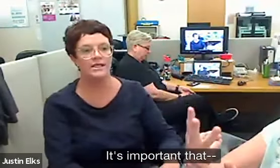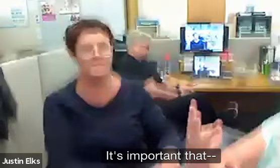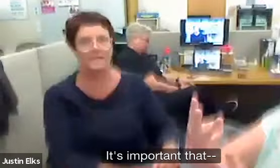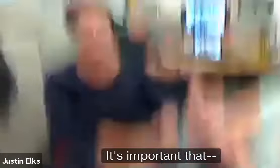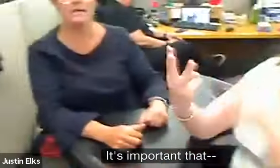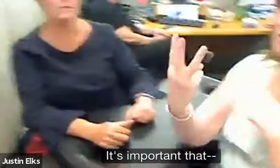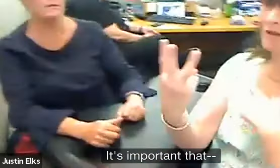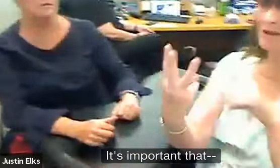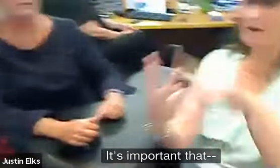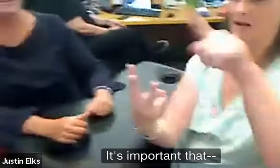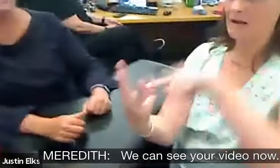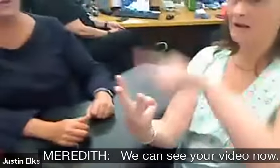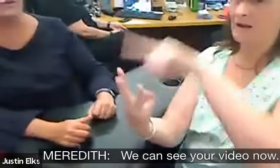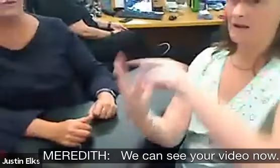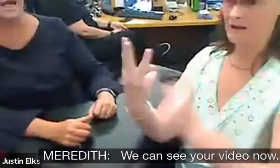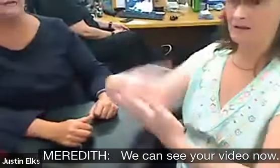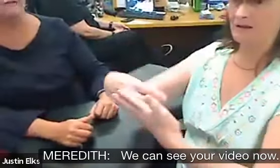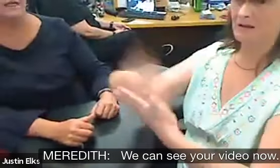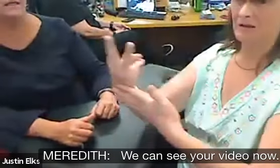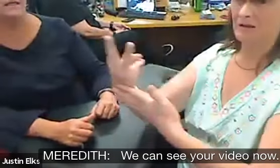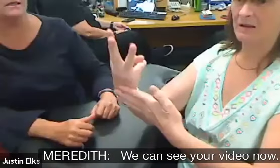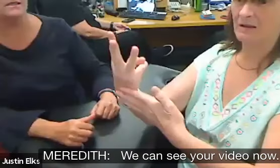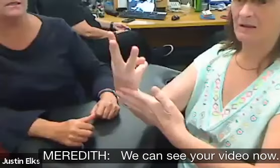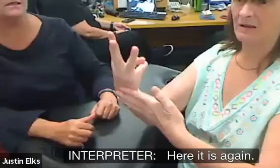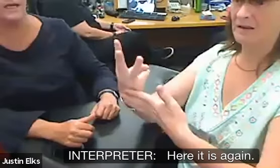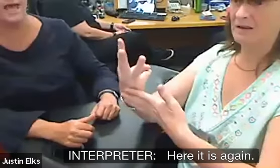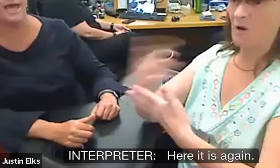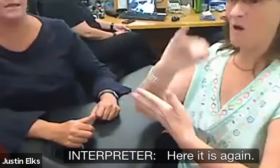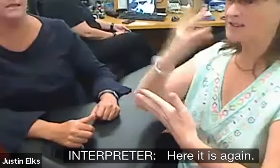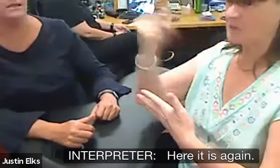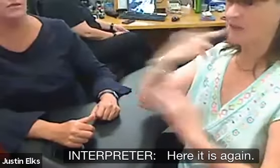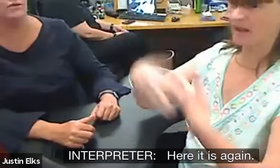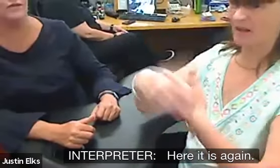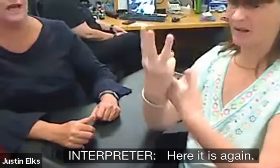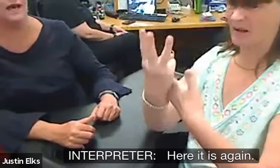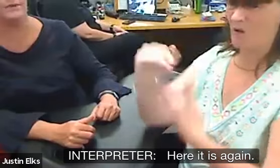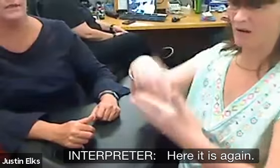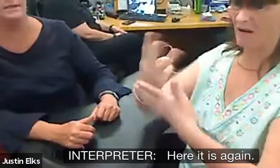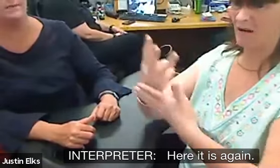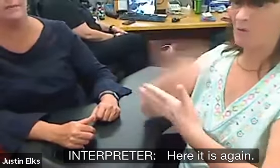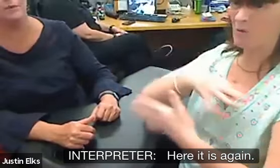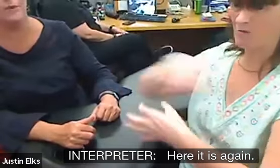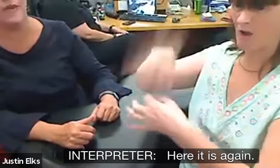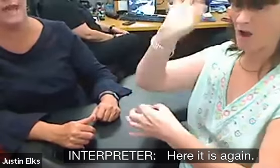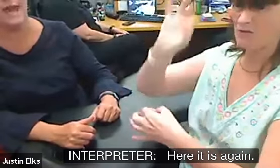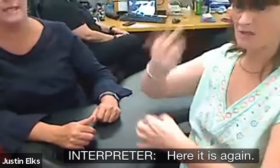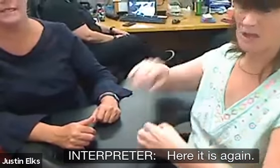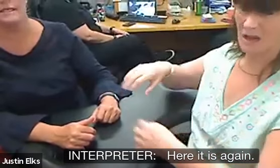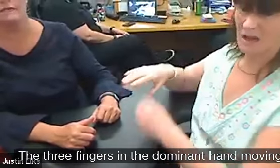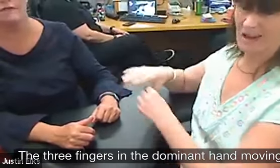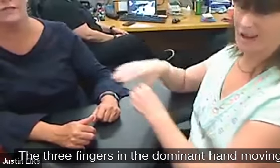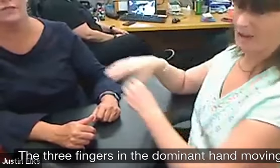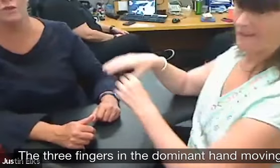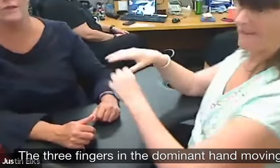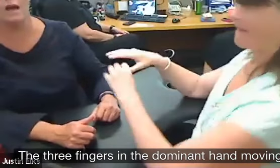Here it is again. So the 3 fingers in the dominant hand moving up. Some people put that hand